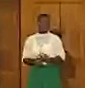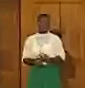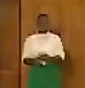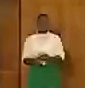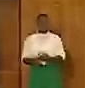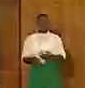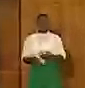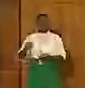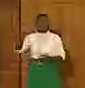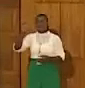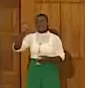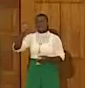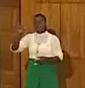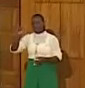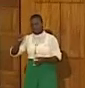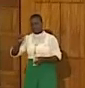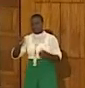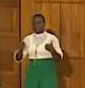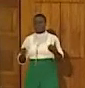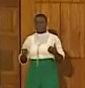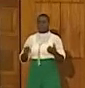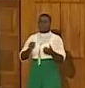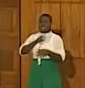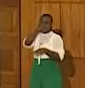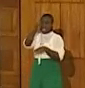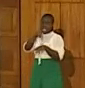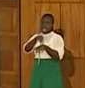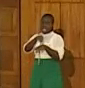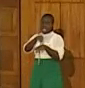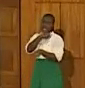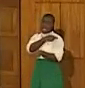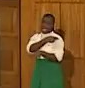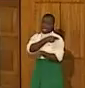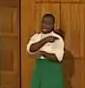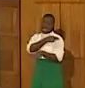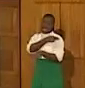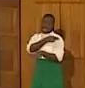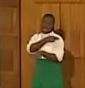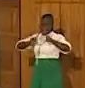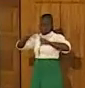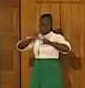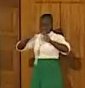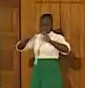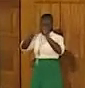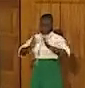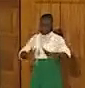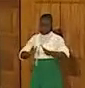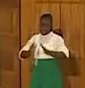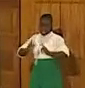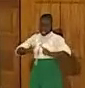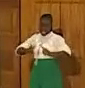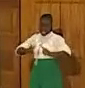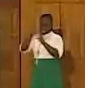Omo-Emmanuel. So Dr. Kingston Omo-Emmanuel is the National Clinic Laboratory Program Officer, USAID in